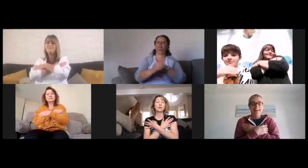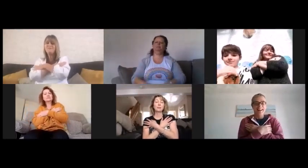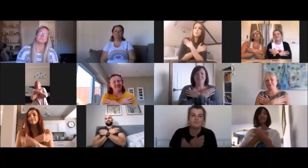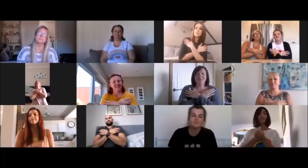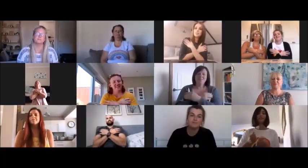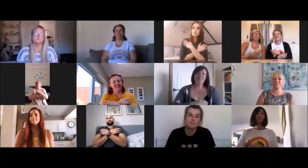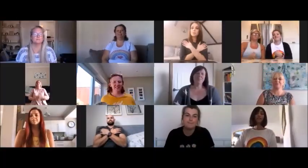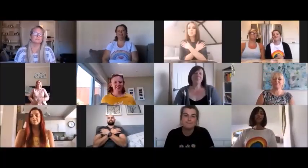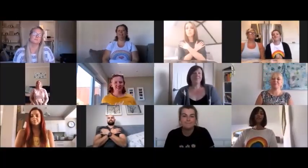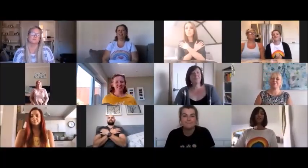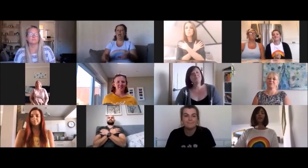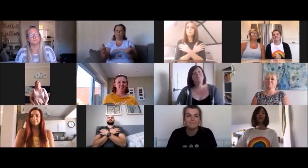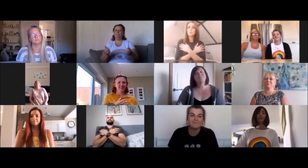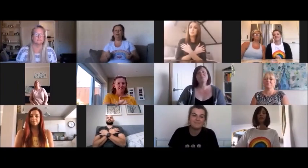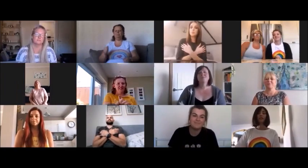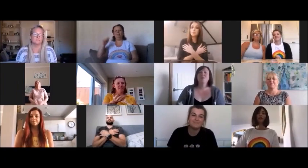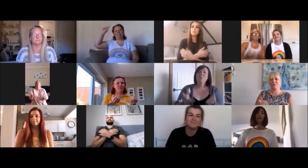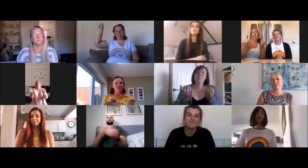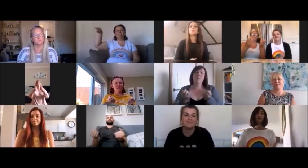love.